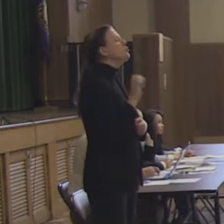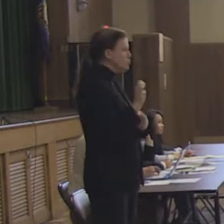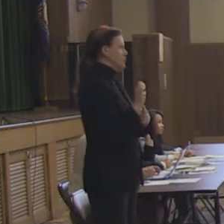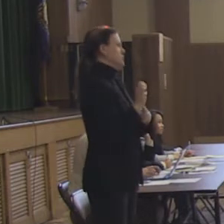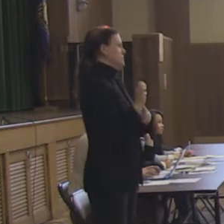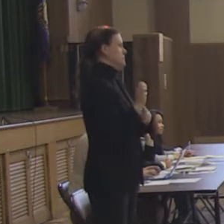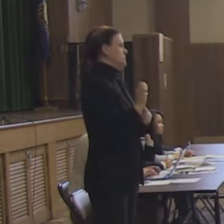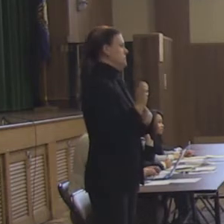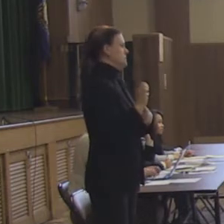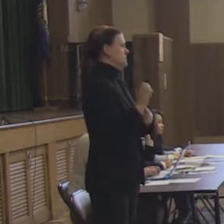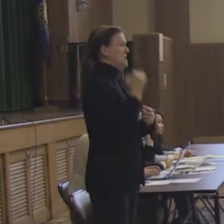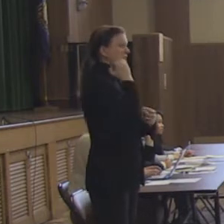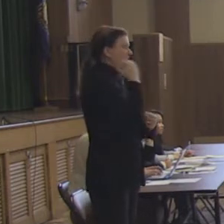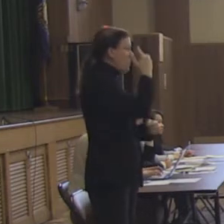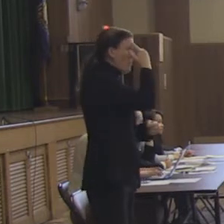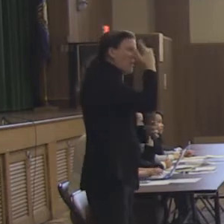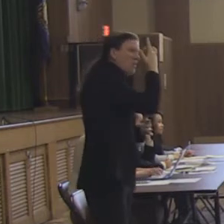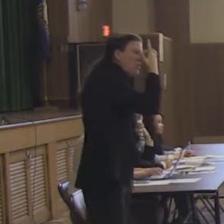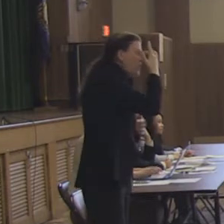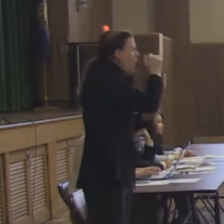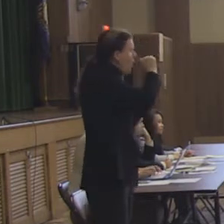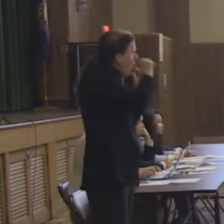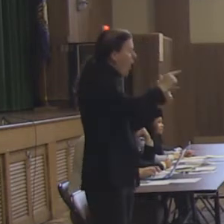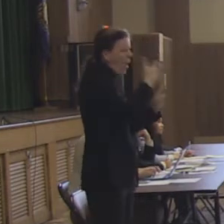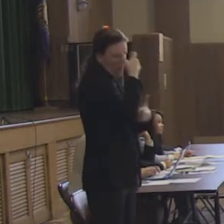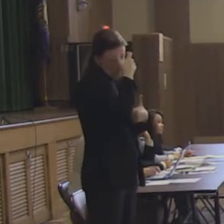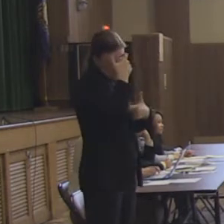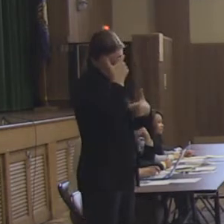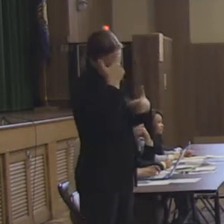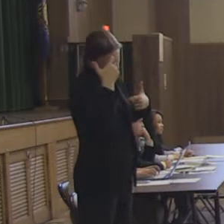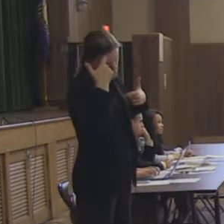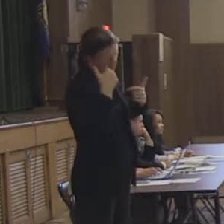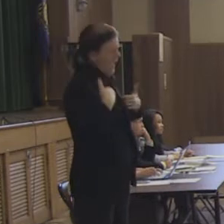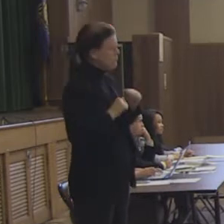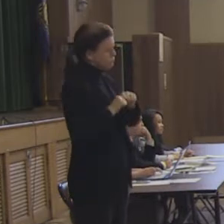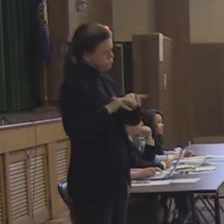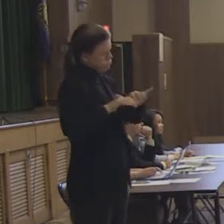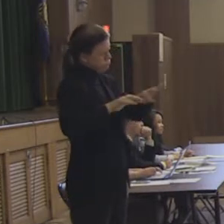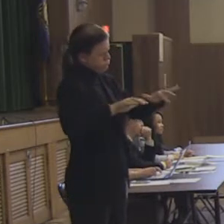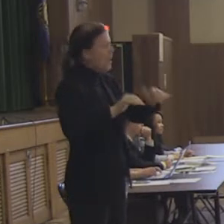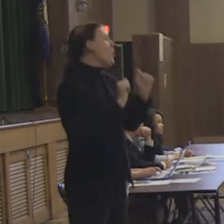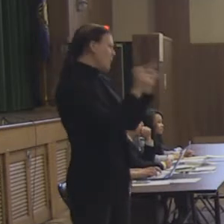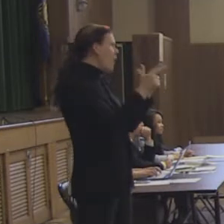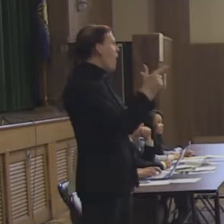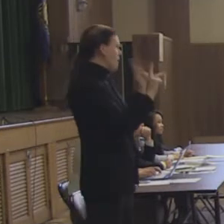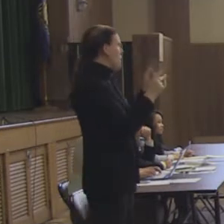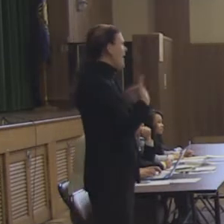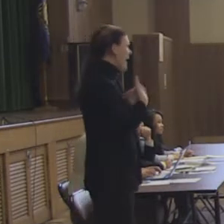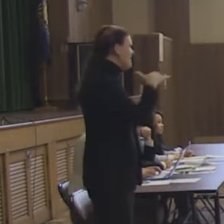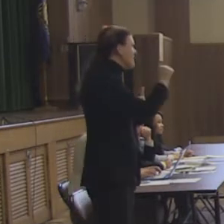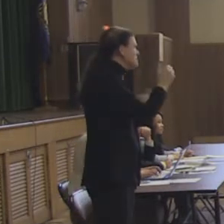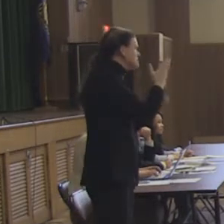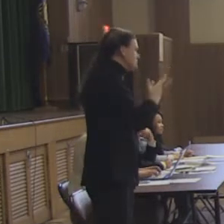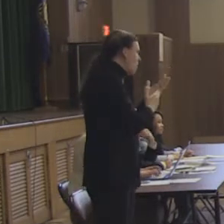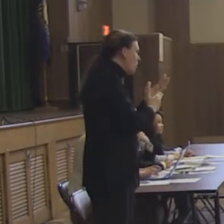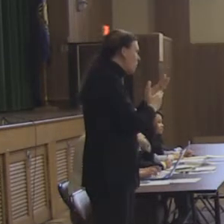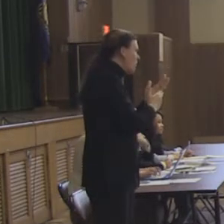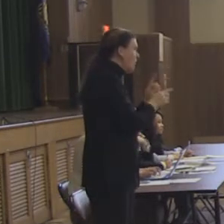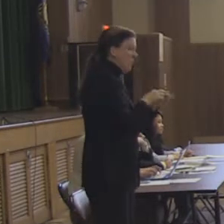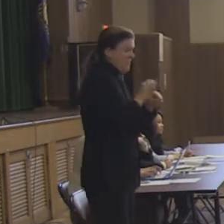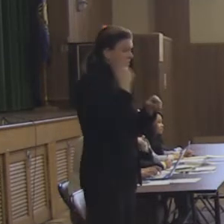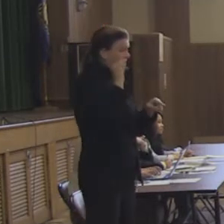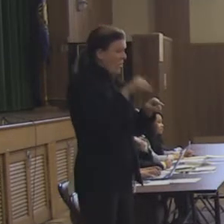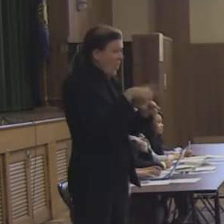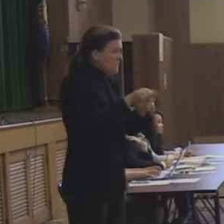individuals who have any kind of mental illness. Trauma is pervasive. All of us have had some type of trauma. Trauma ends up